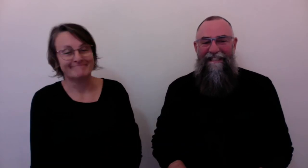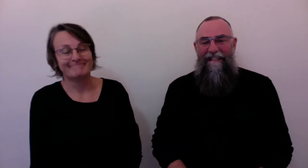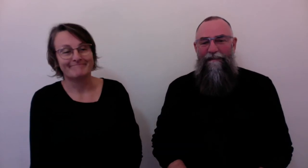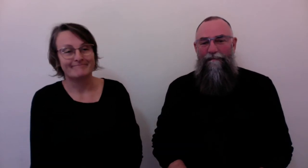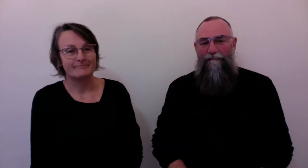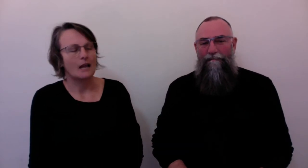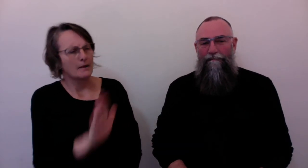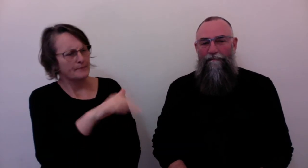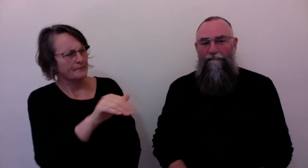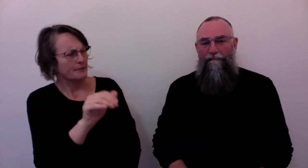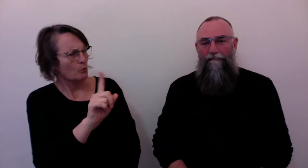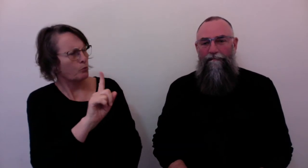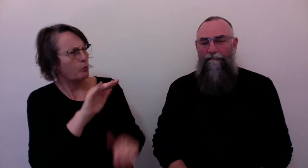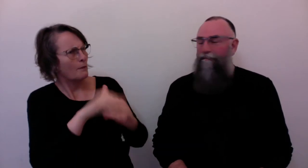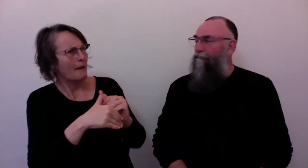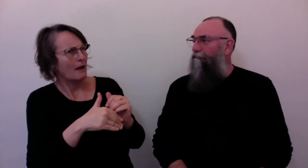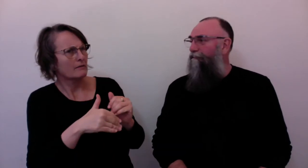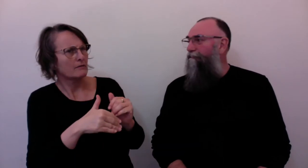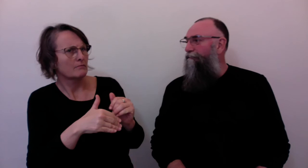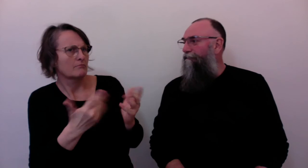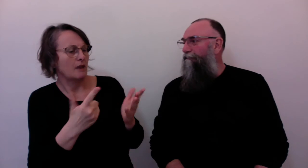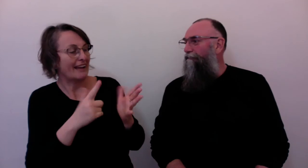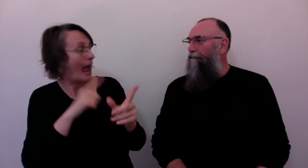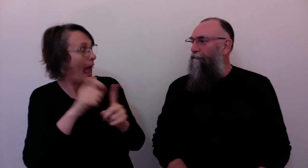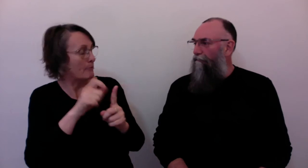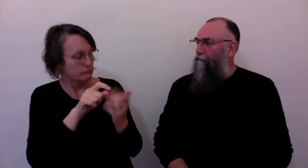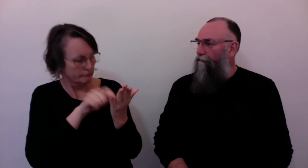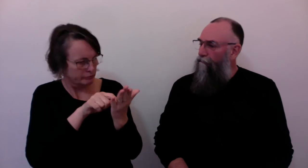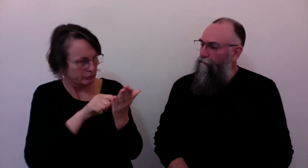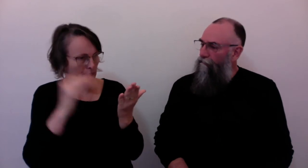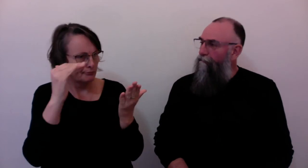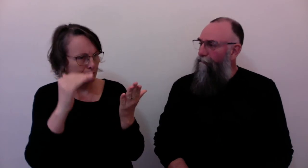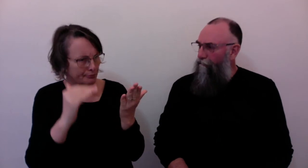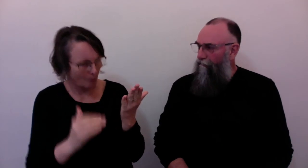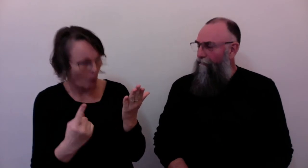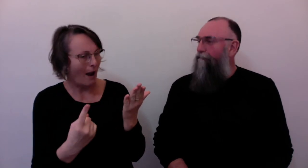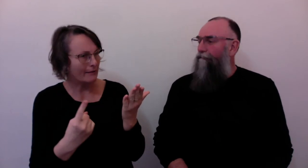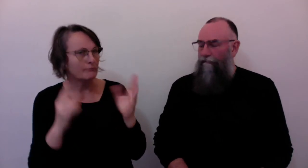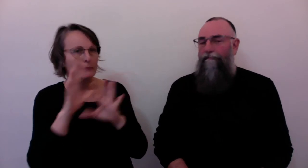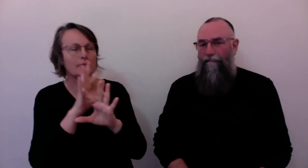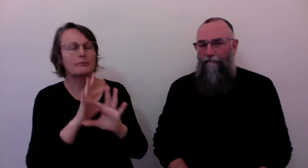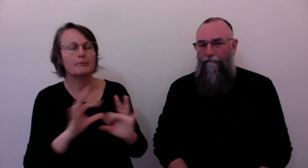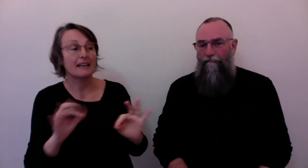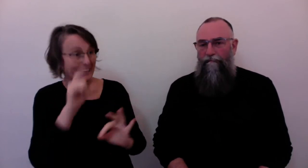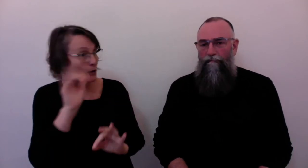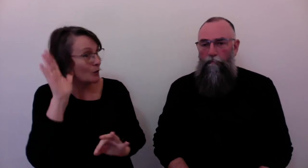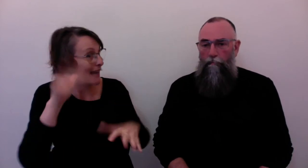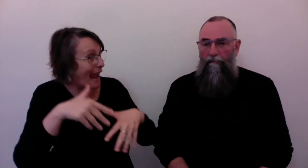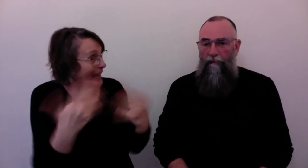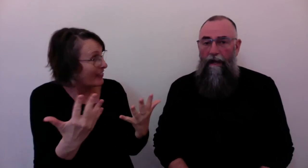you, when you go into that silence and on the app turn it down to 1 or 0, Mhm. do you still hear something? Yeah, like it's just like